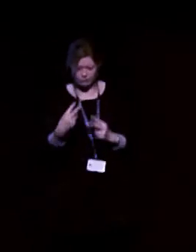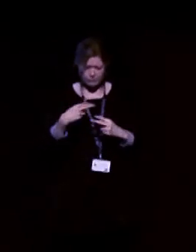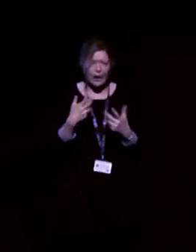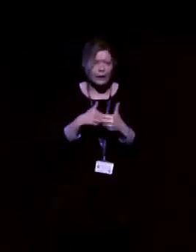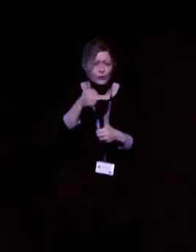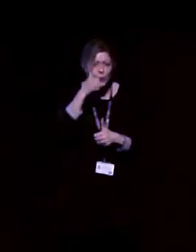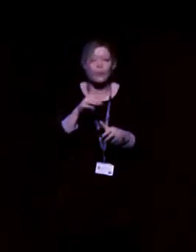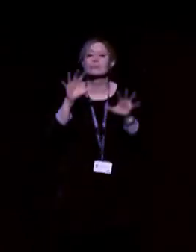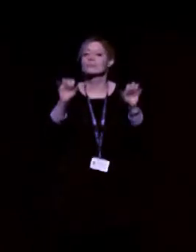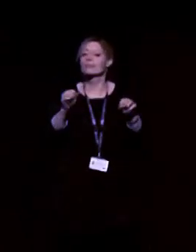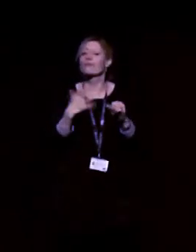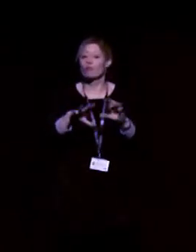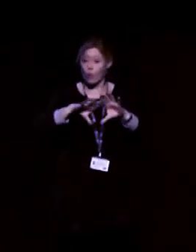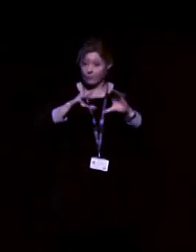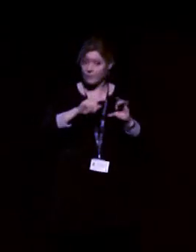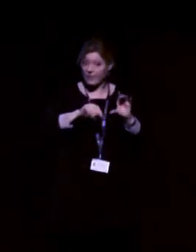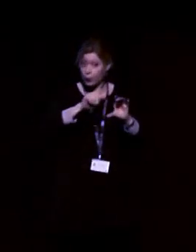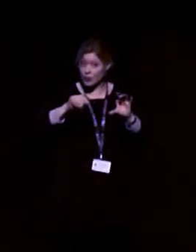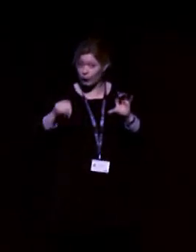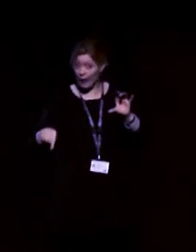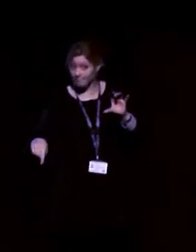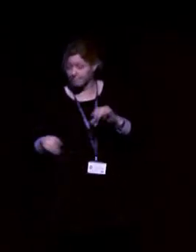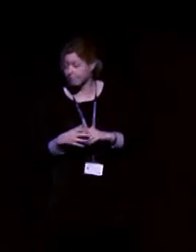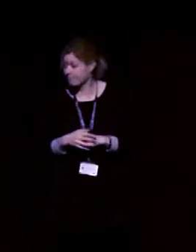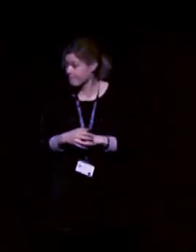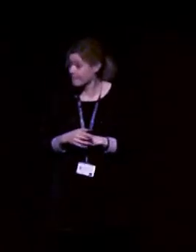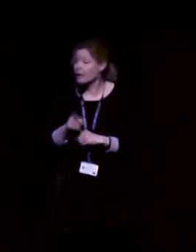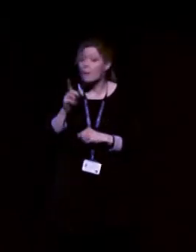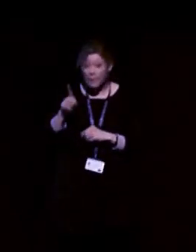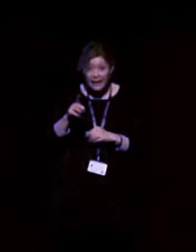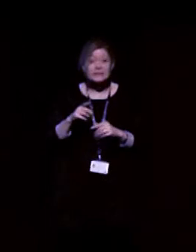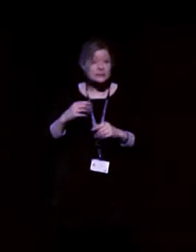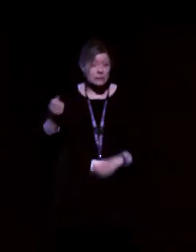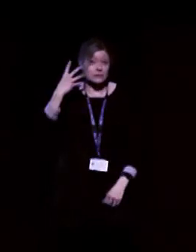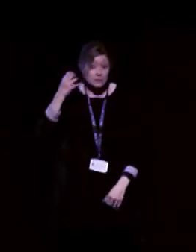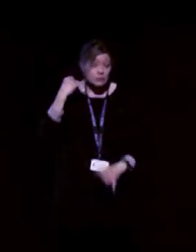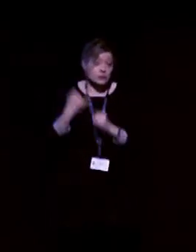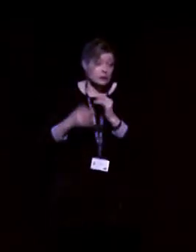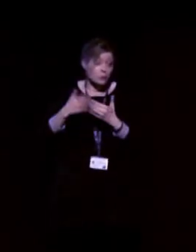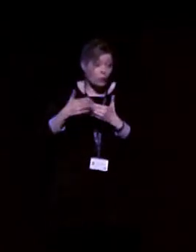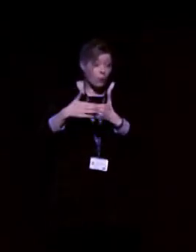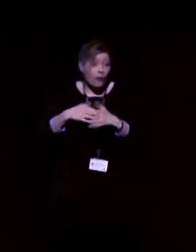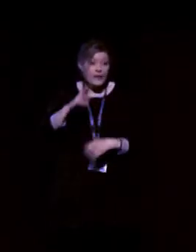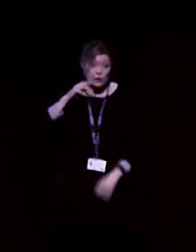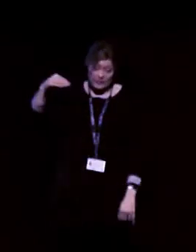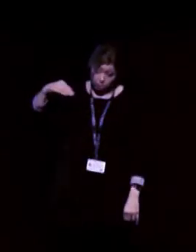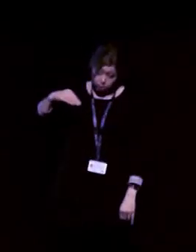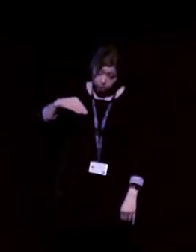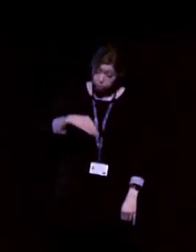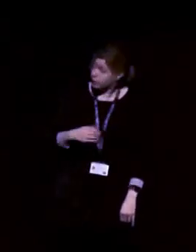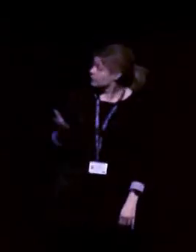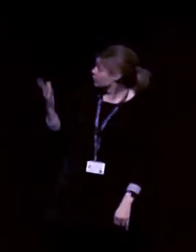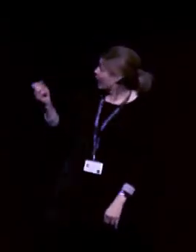the audiogram. And then as the hearing exposure gets worse, then you start to get the loss that you're starting to see on